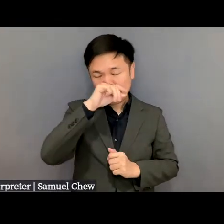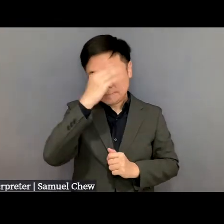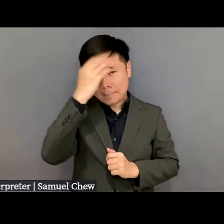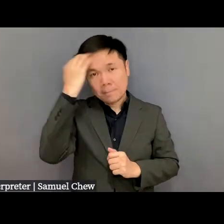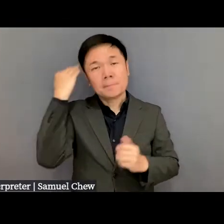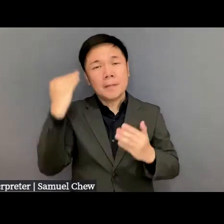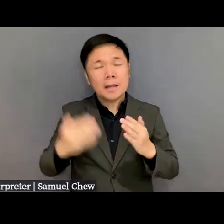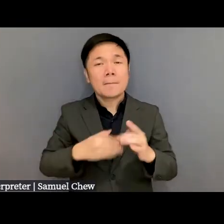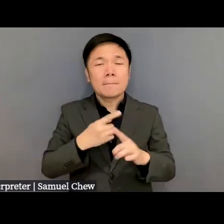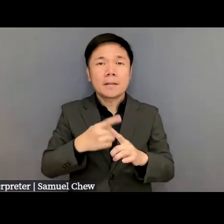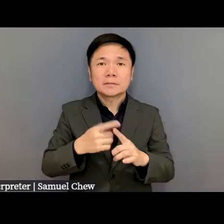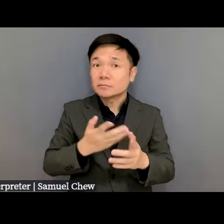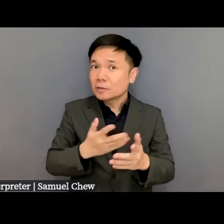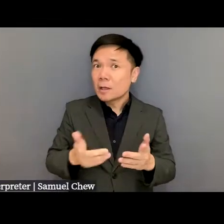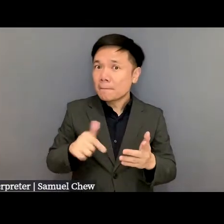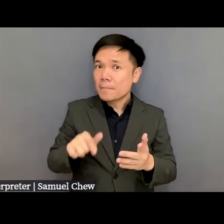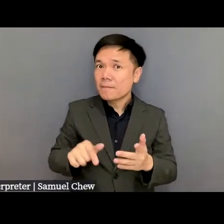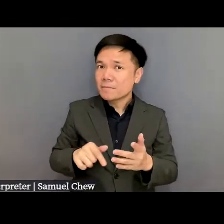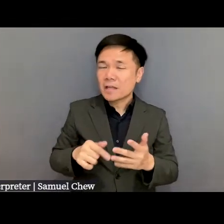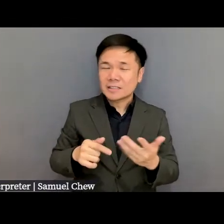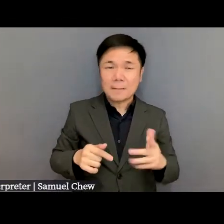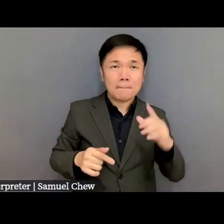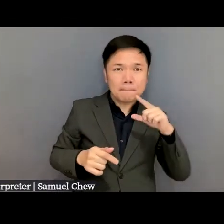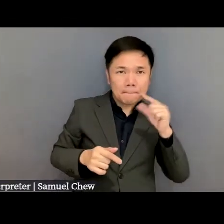that it be a 50-50 split.